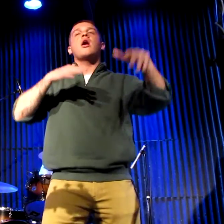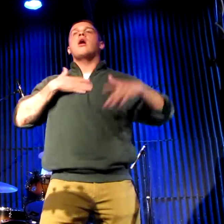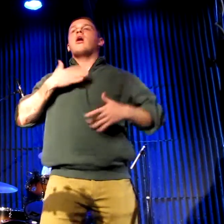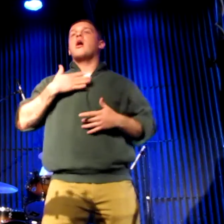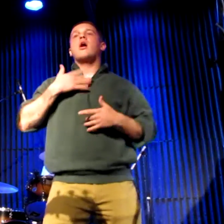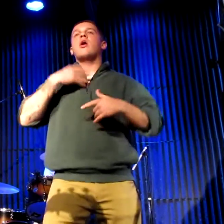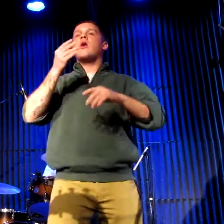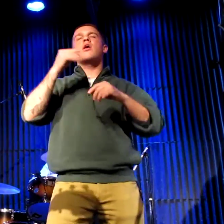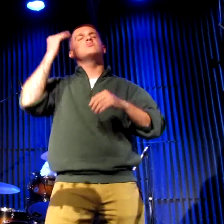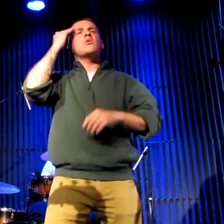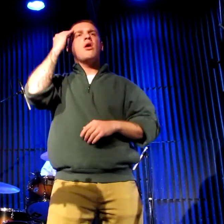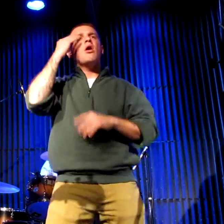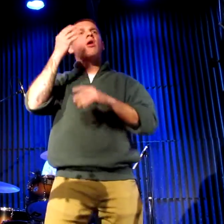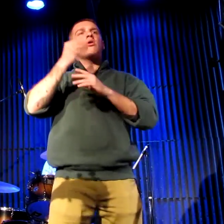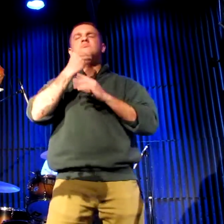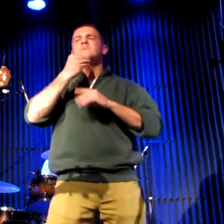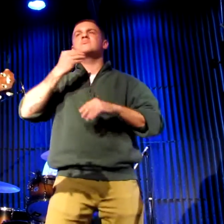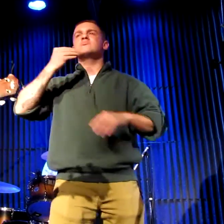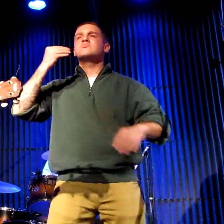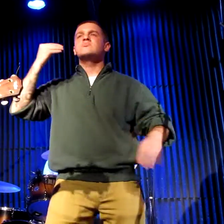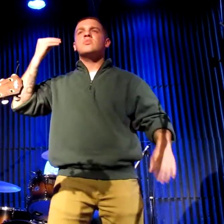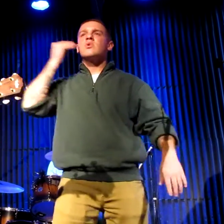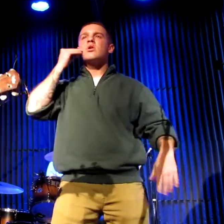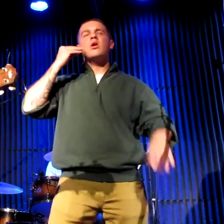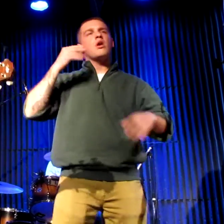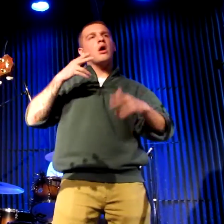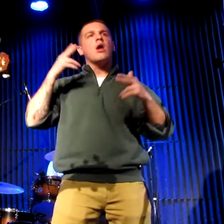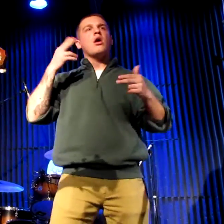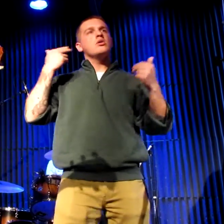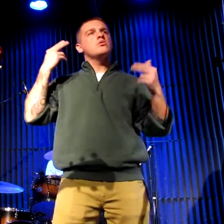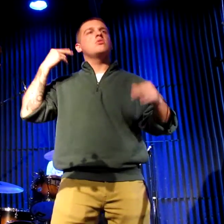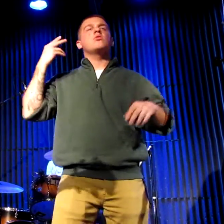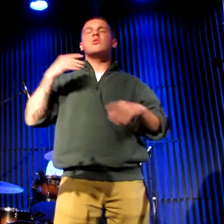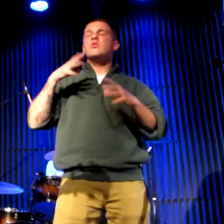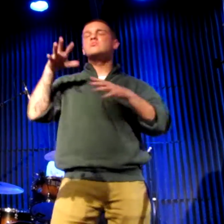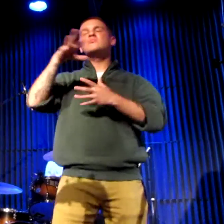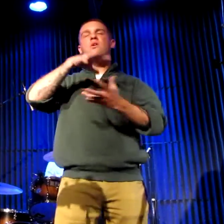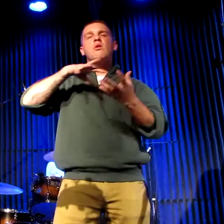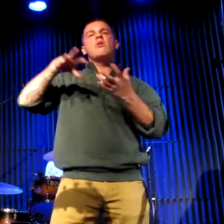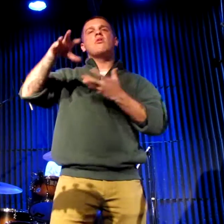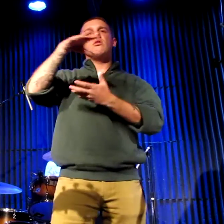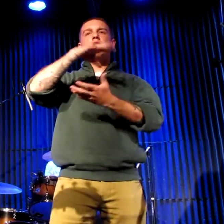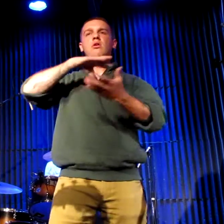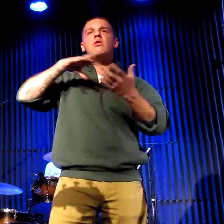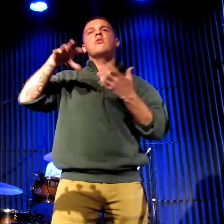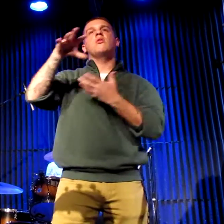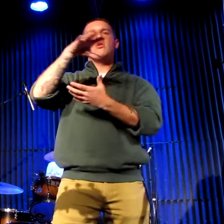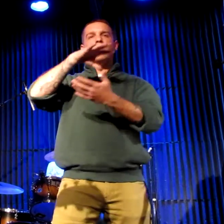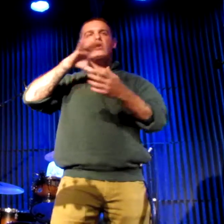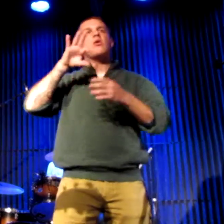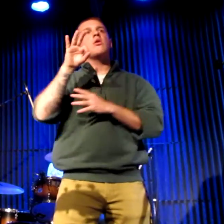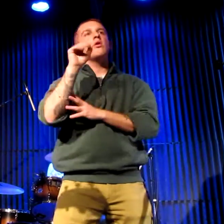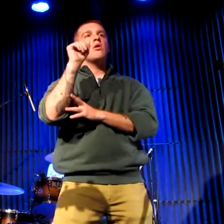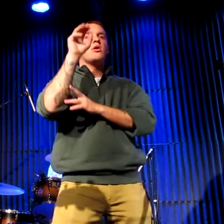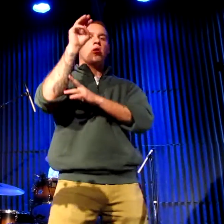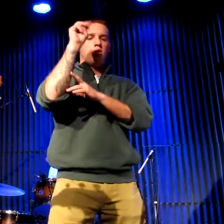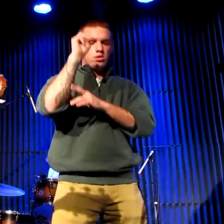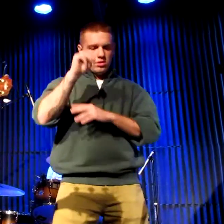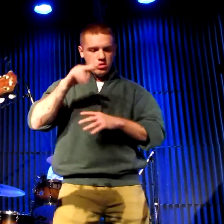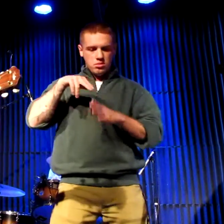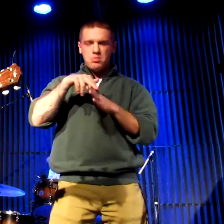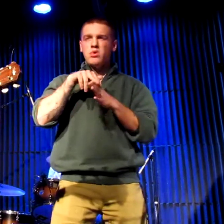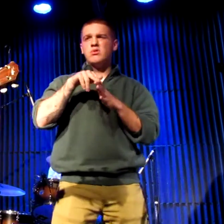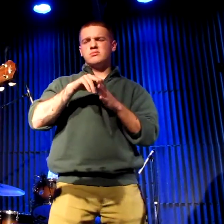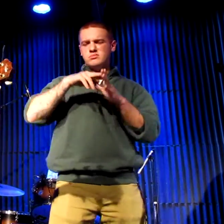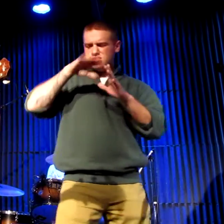somewhere in the ether of our history's churning foam. We're shaky but instinctual, like lakes in a newborn fawn. Balance